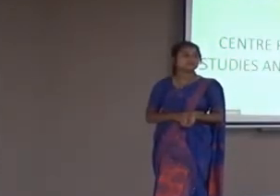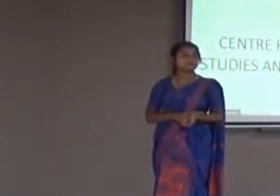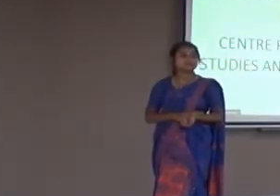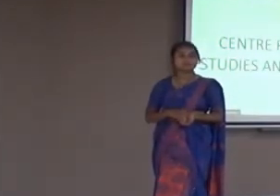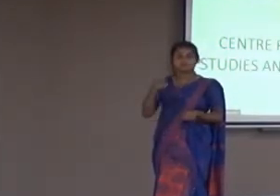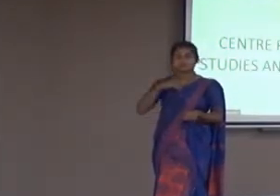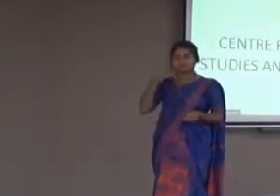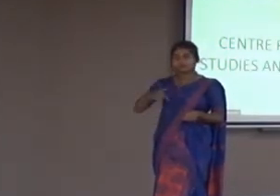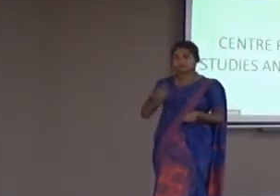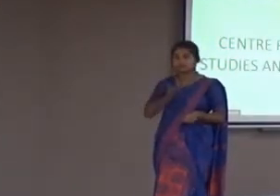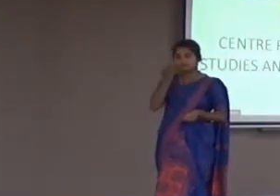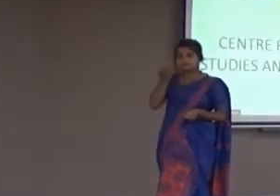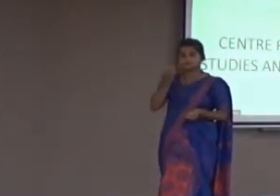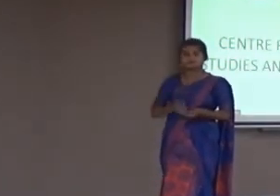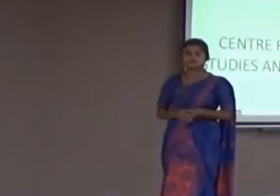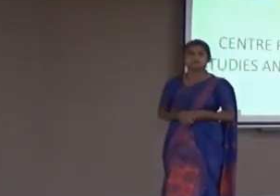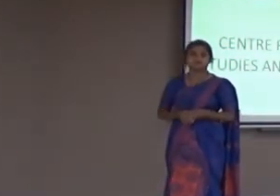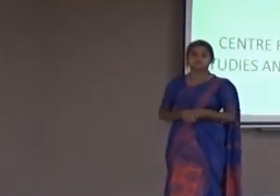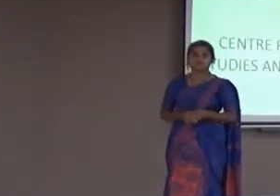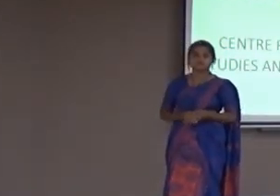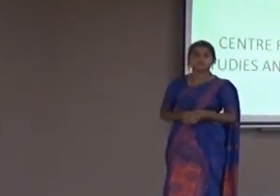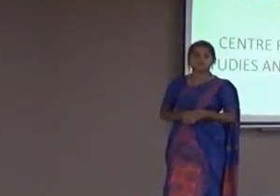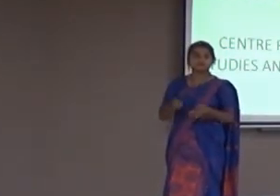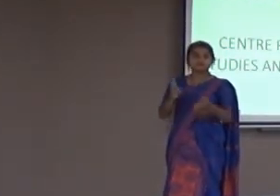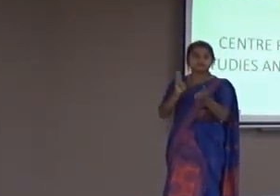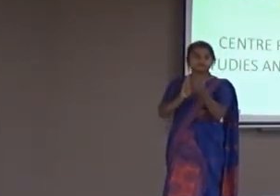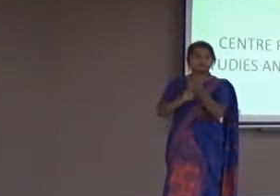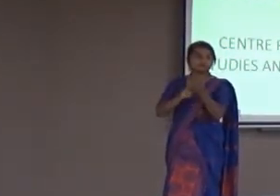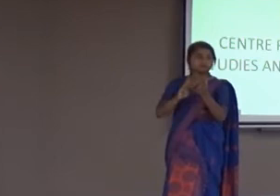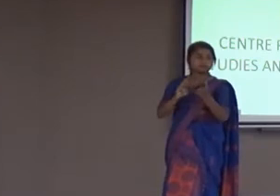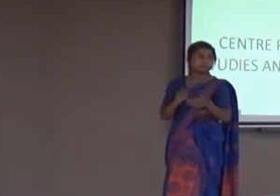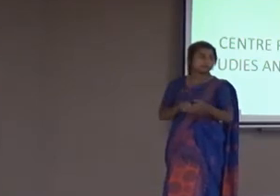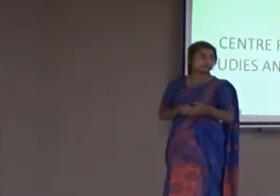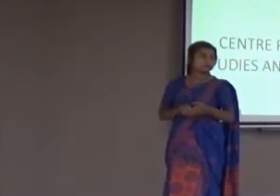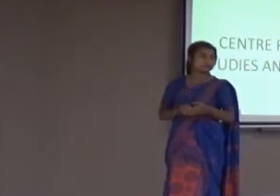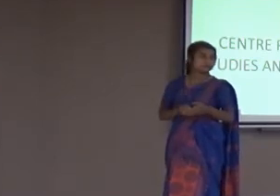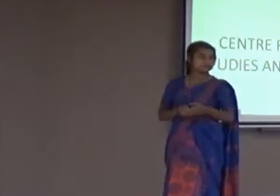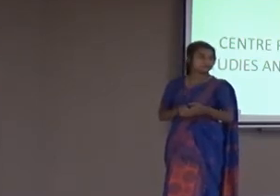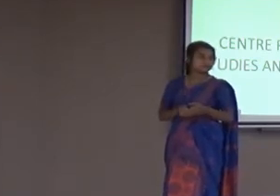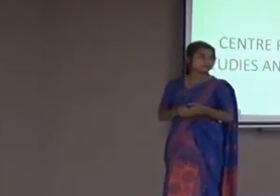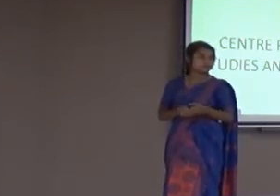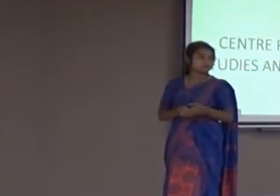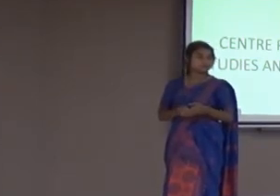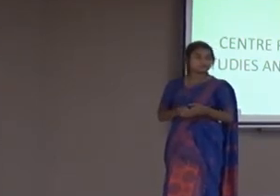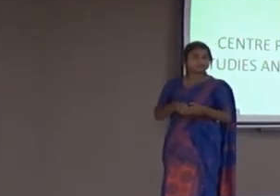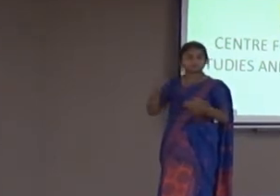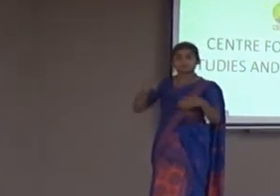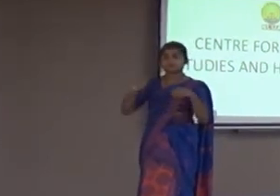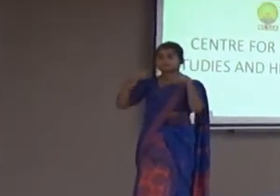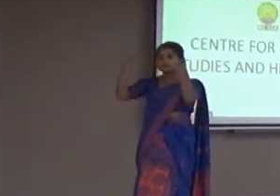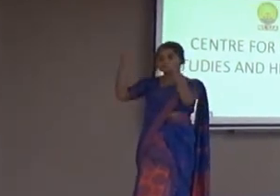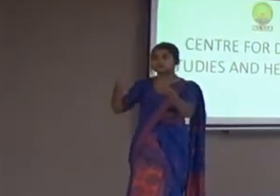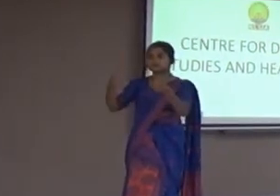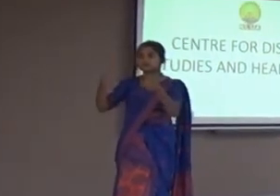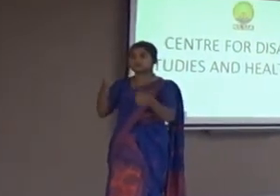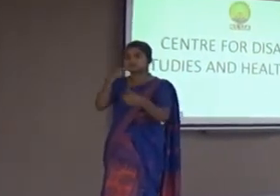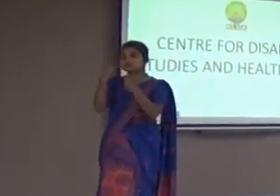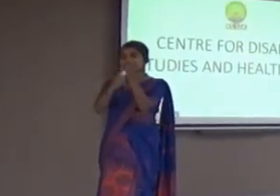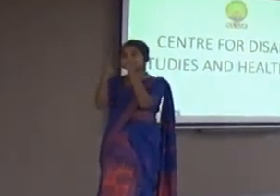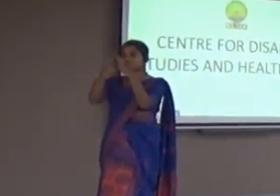I would now like to request Ms. Shri Talukdar and Mr. Aman Kumar to please felicitate Honorable Mr. Justice